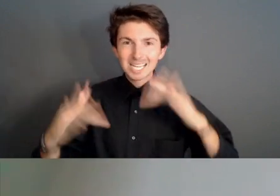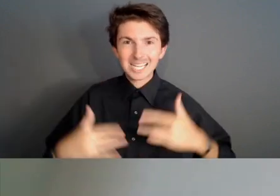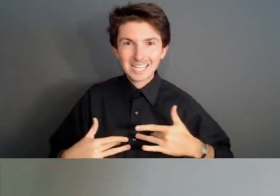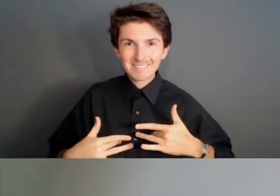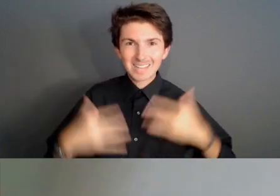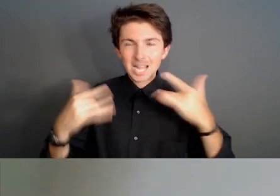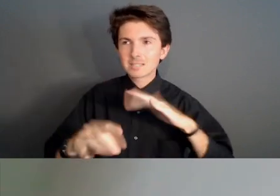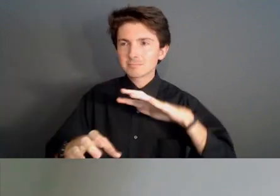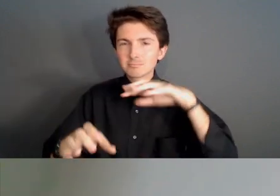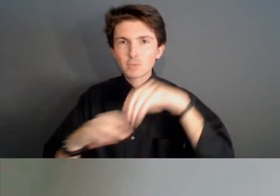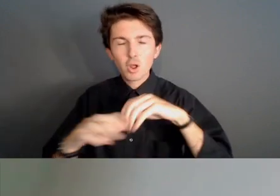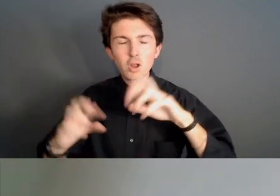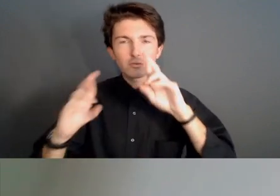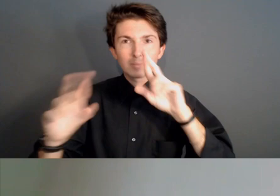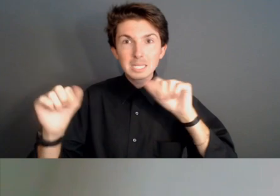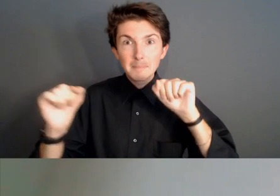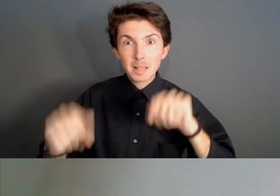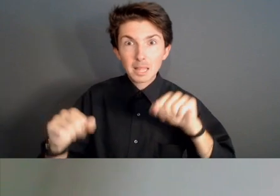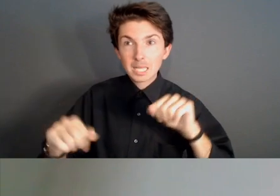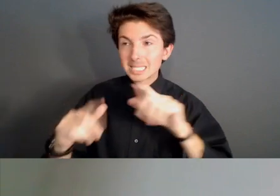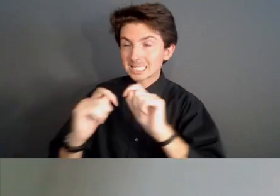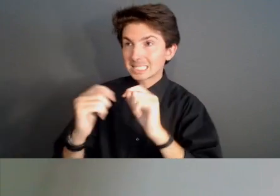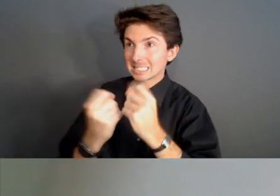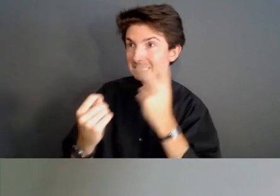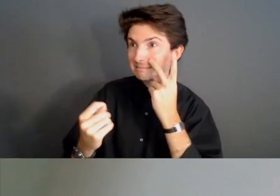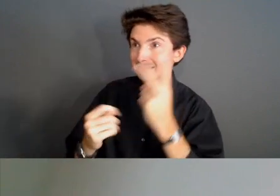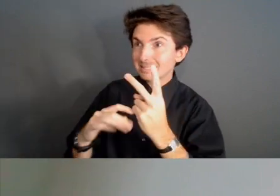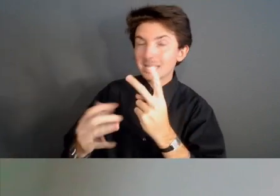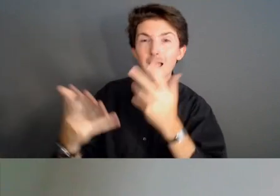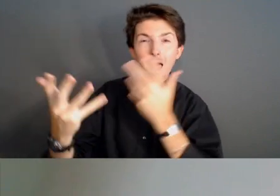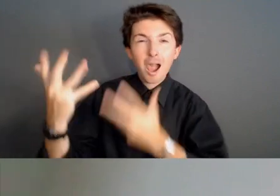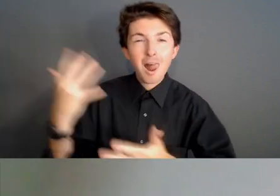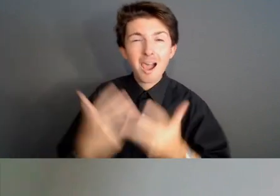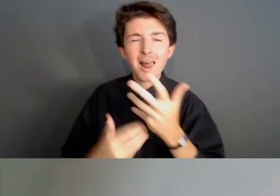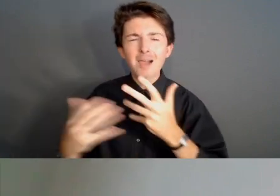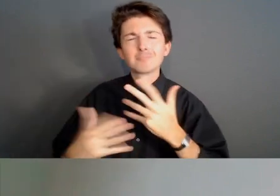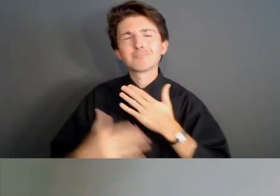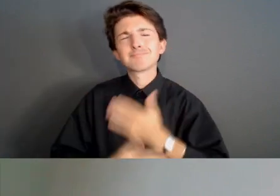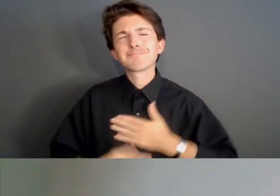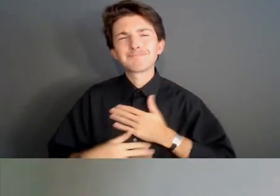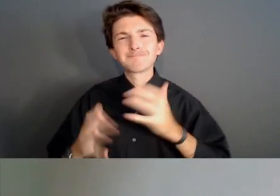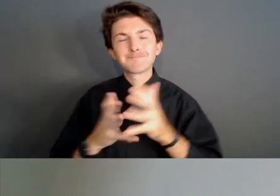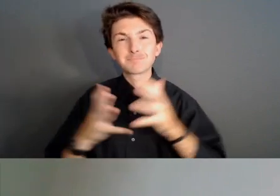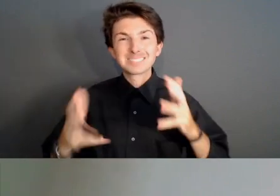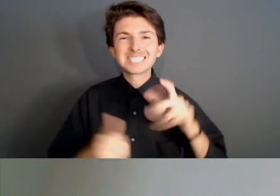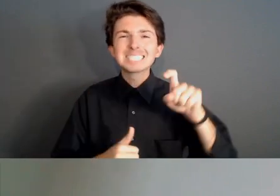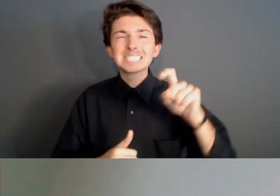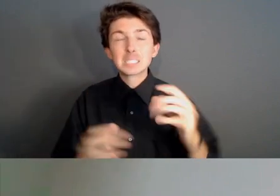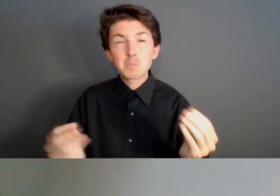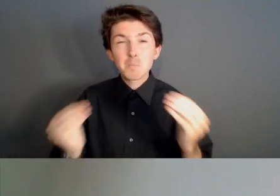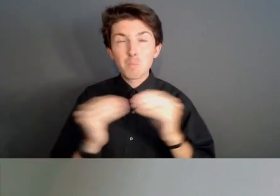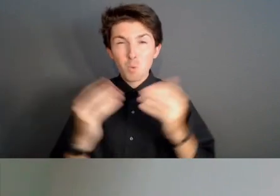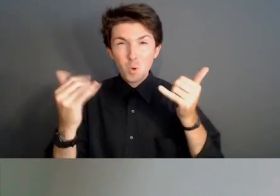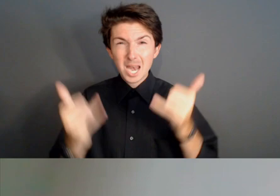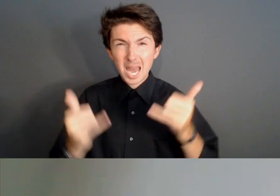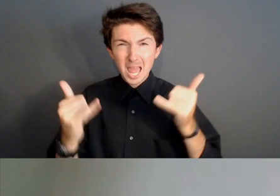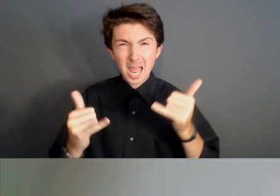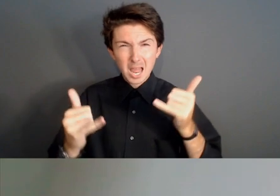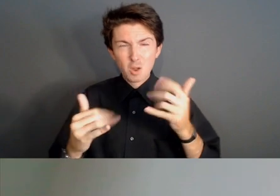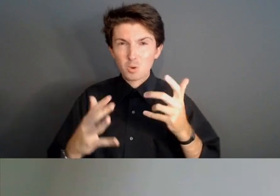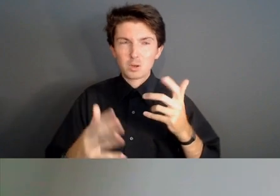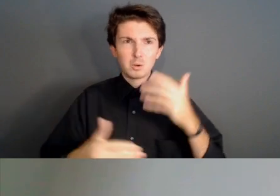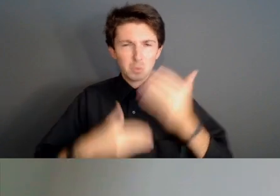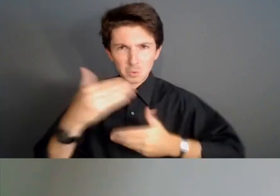great attending events put on by the respectability team. We need more nonprofits led and run by people with disabilities now more than